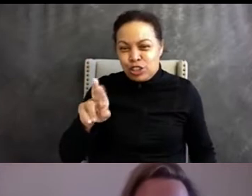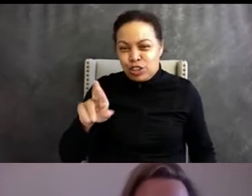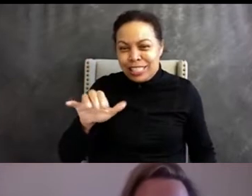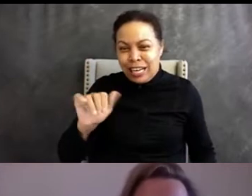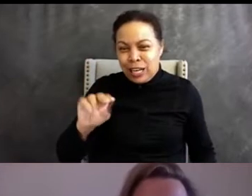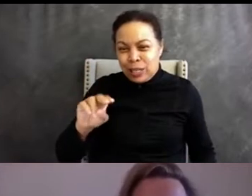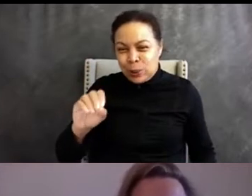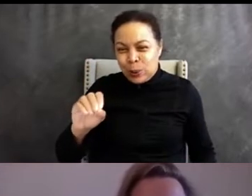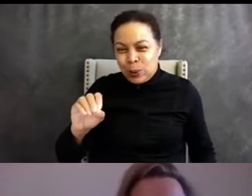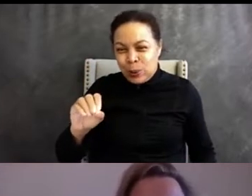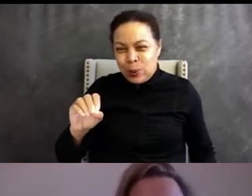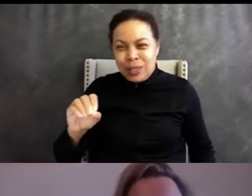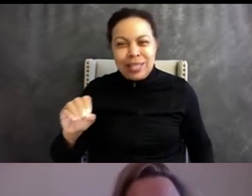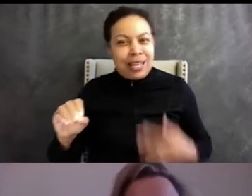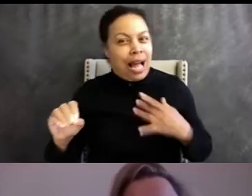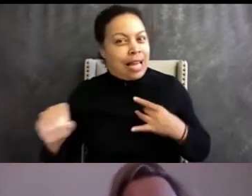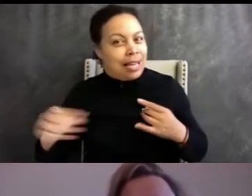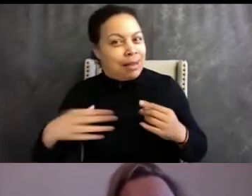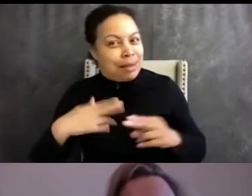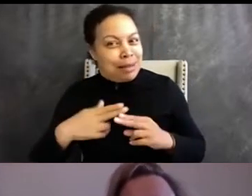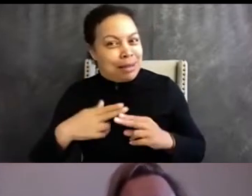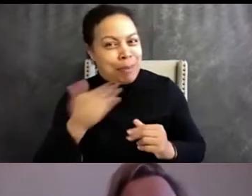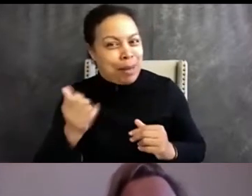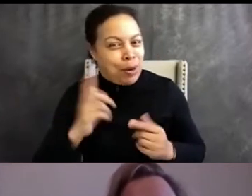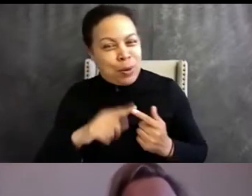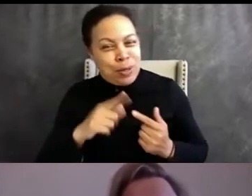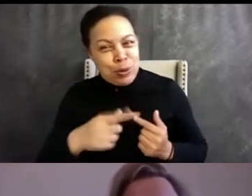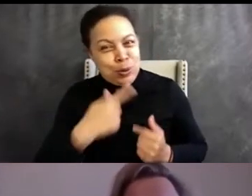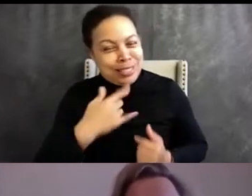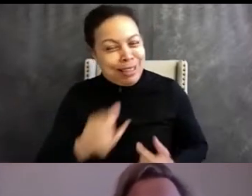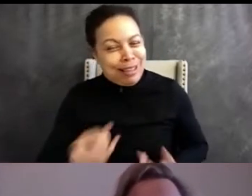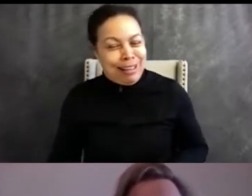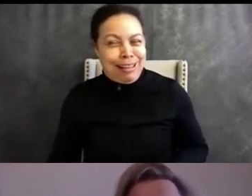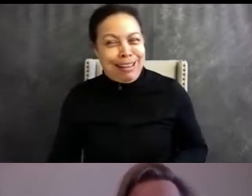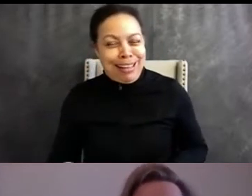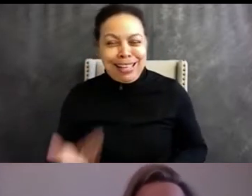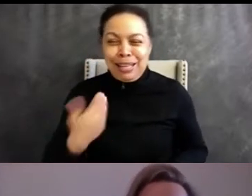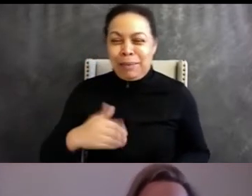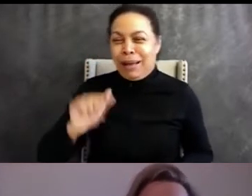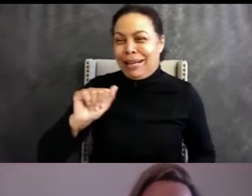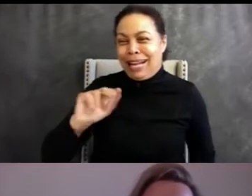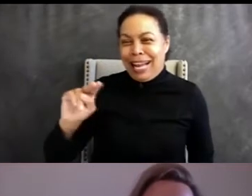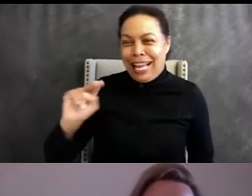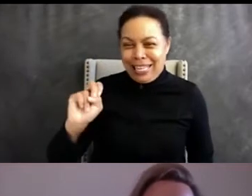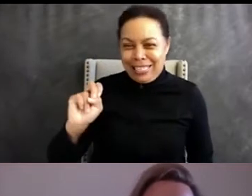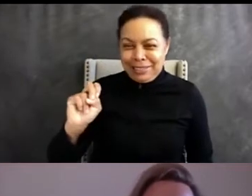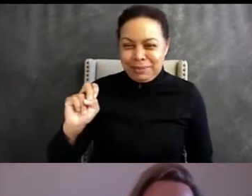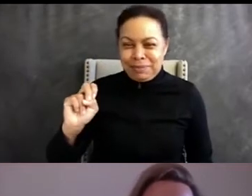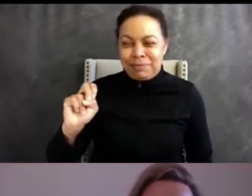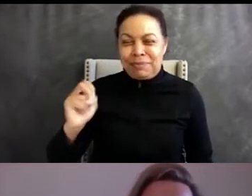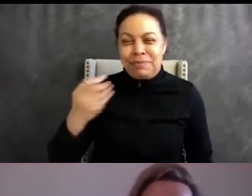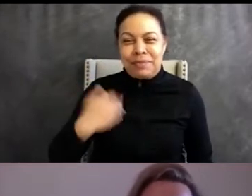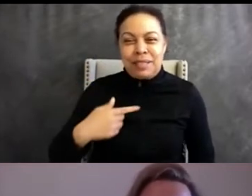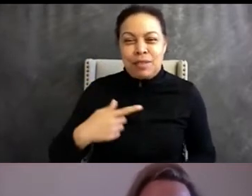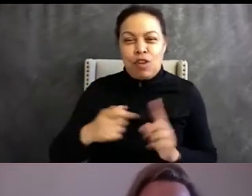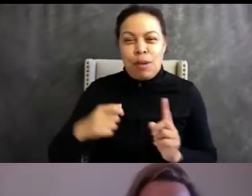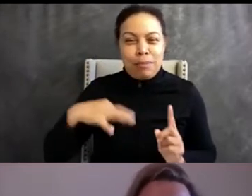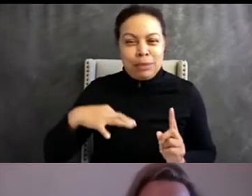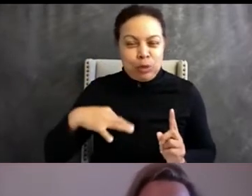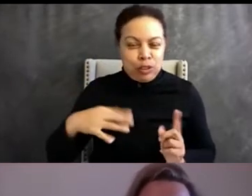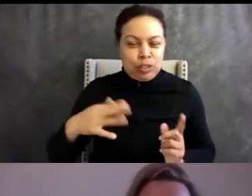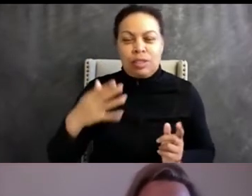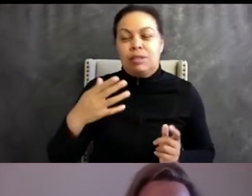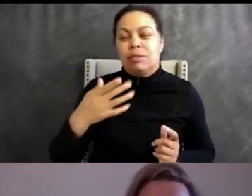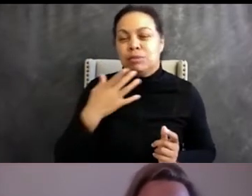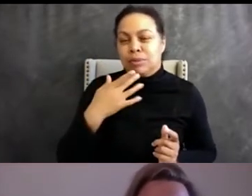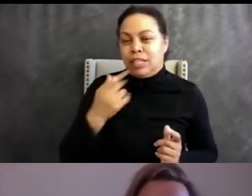I like my name much better when you say it, Kosi. My name is Anne. I am from Pittsburgh. My pronouns are